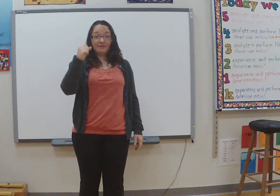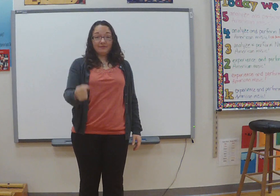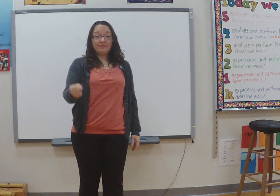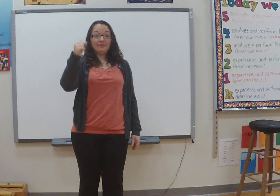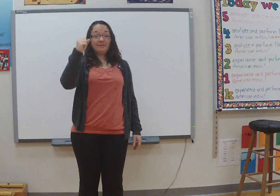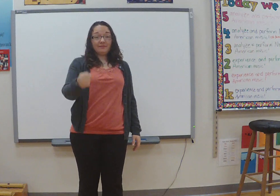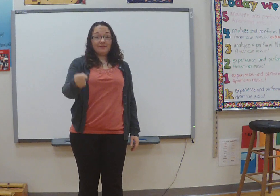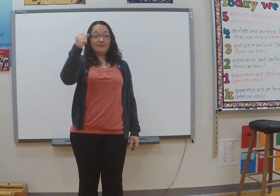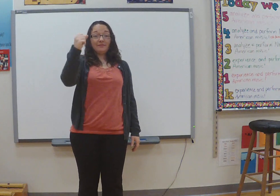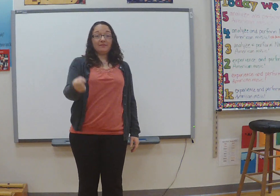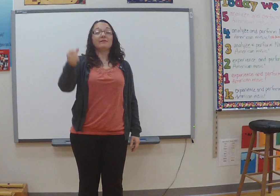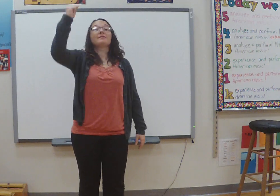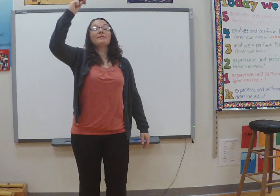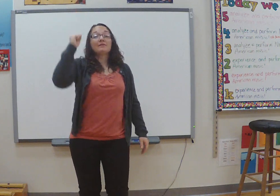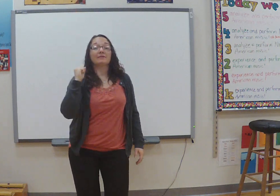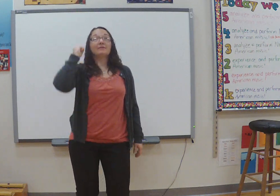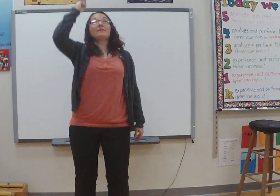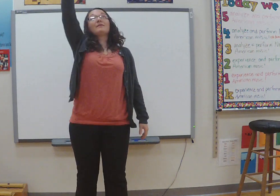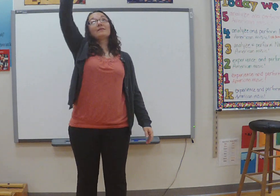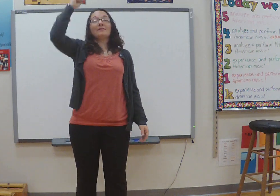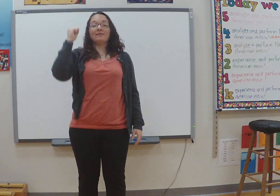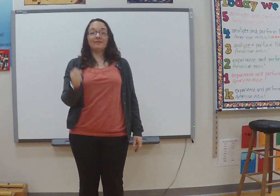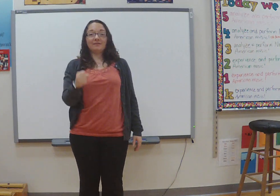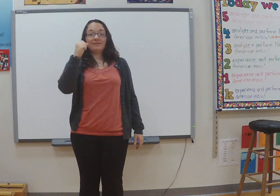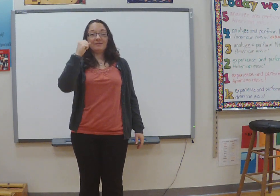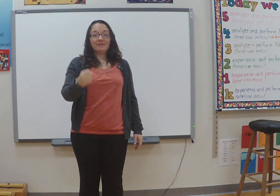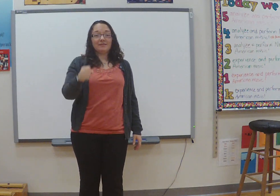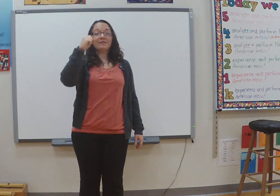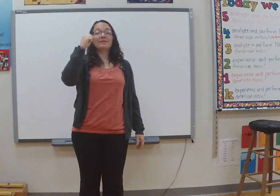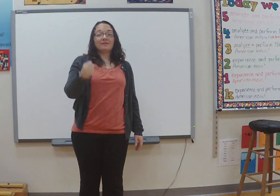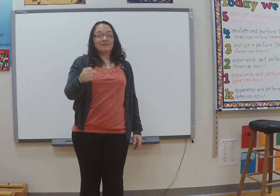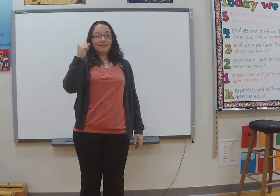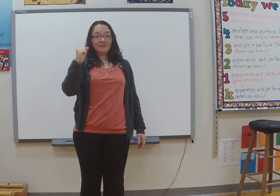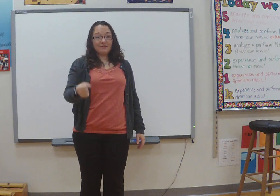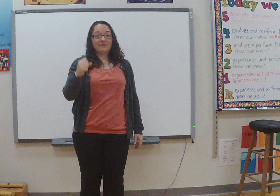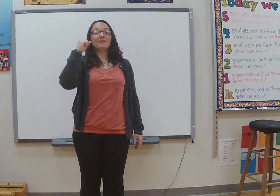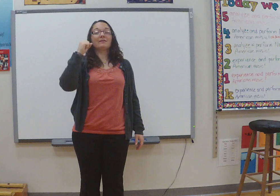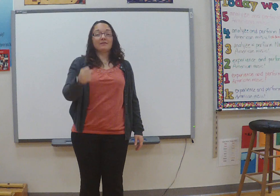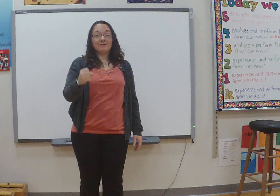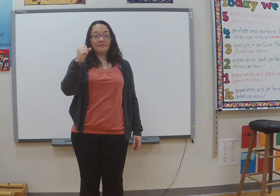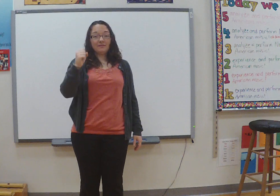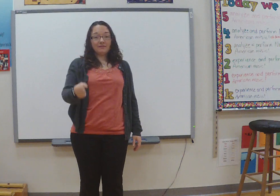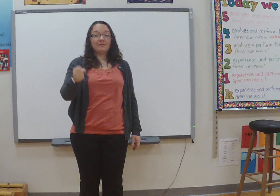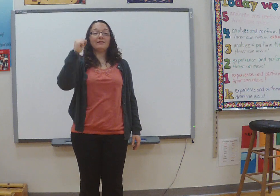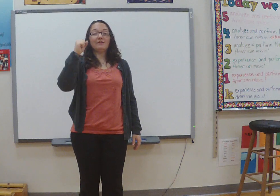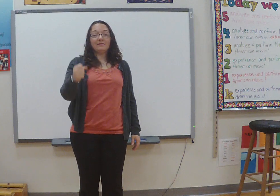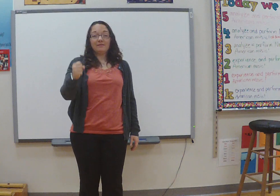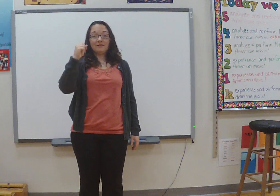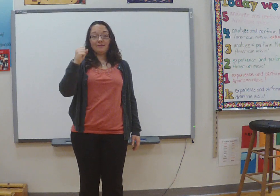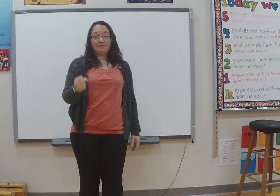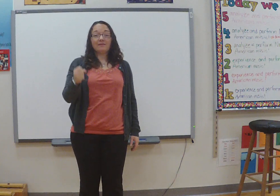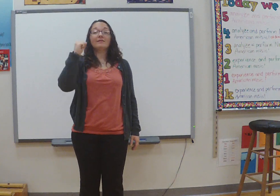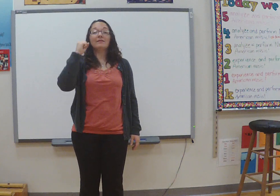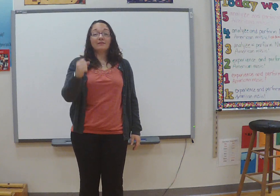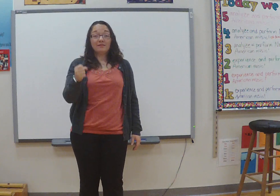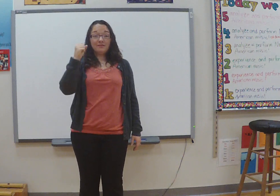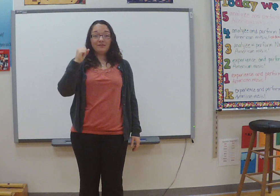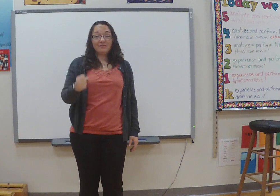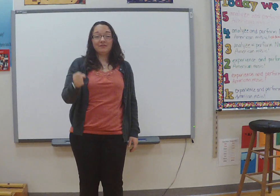to ride in one wonder-stopping sleigh Jingle bells, jingle bells, jingle all the way O'er what